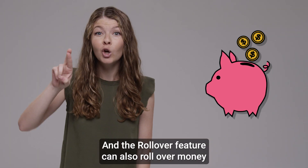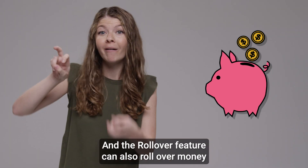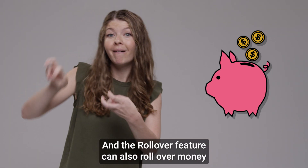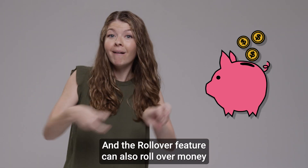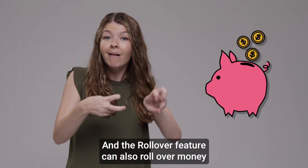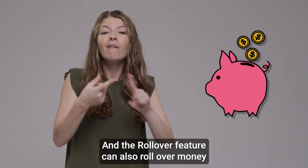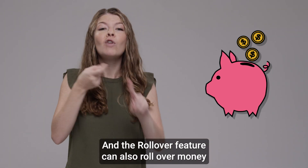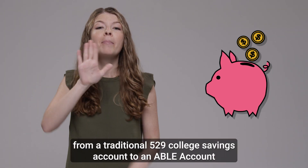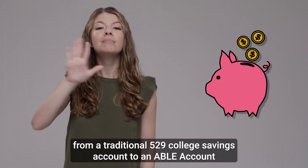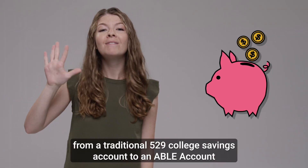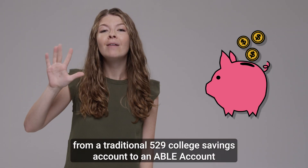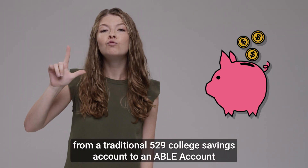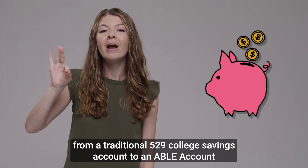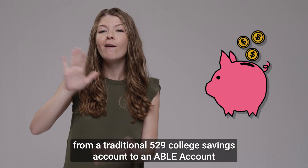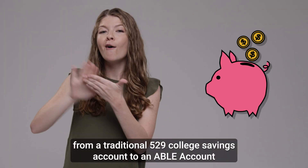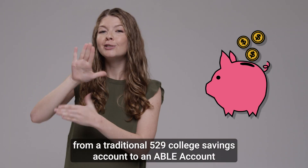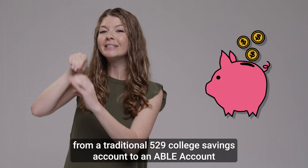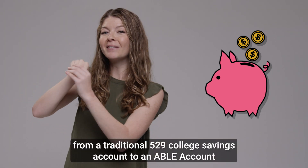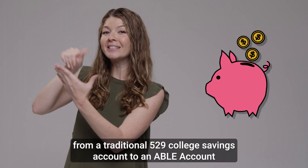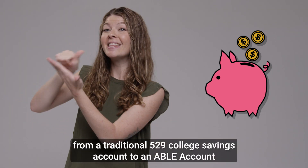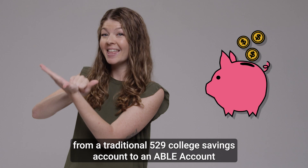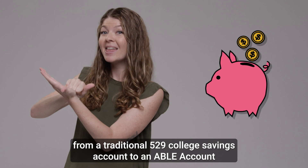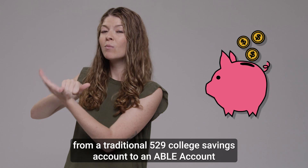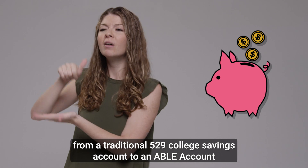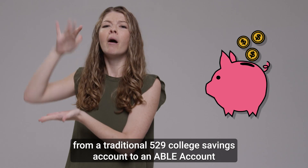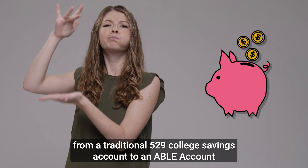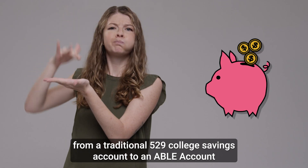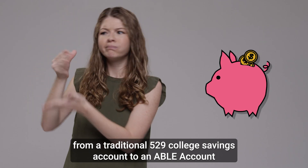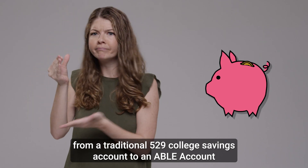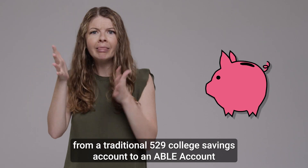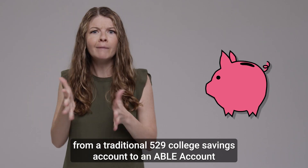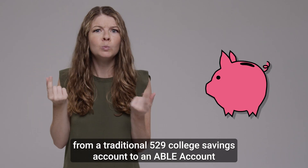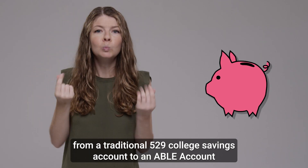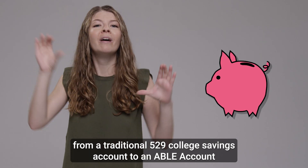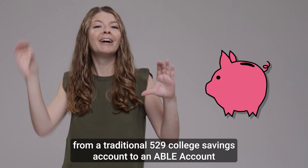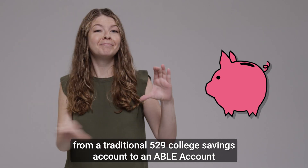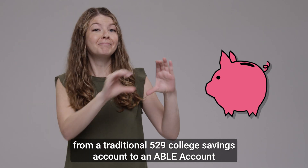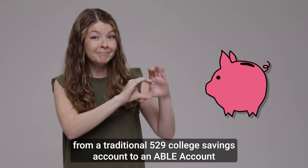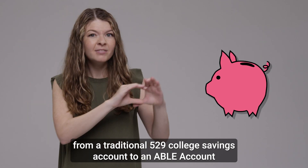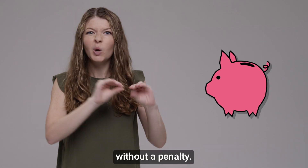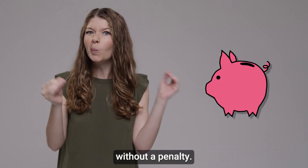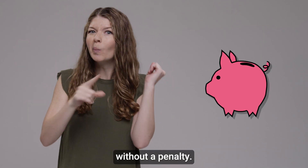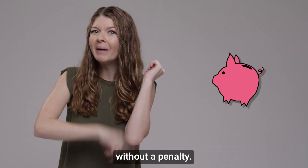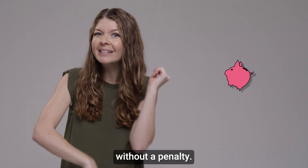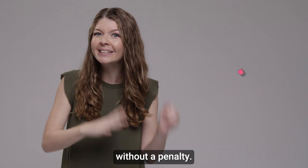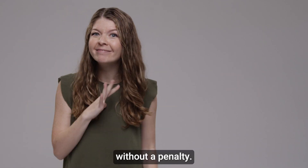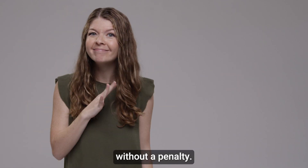and the rollover feature can also roll over money from a traditional 529 college savings account to an ABLE account without a